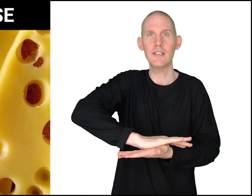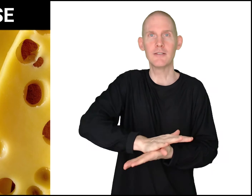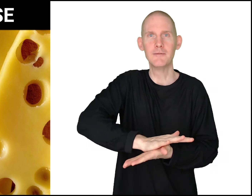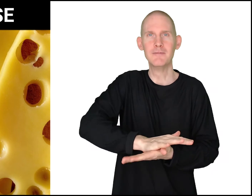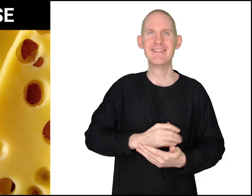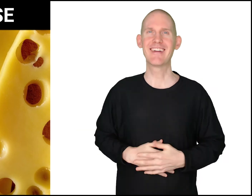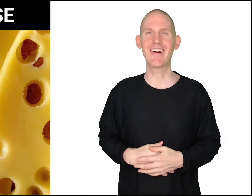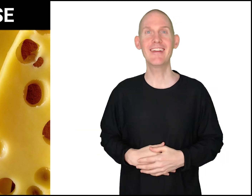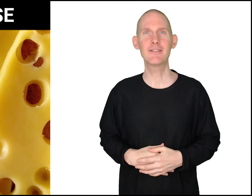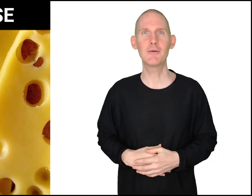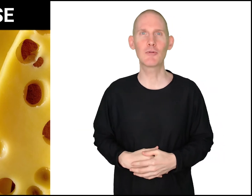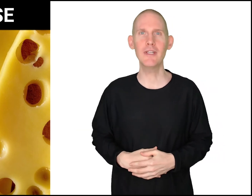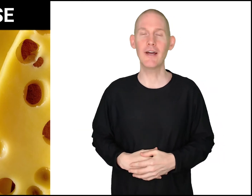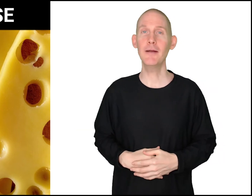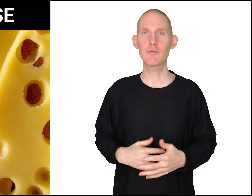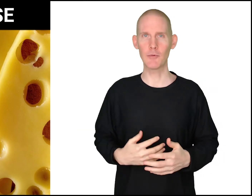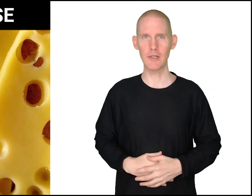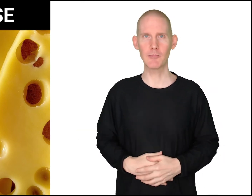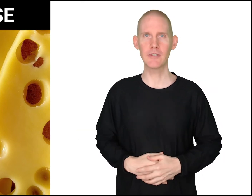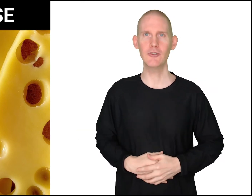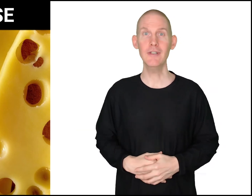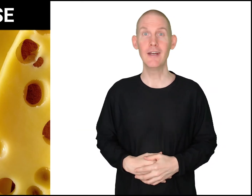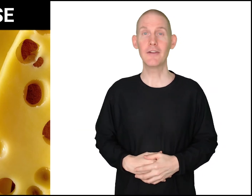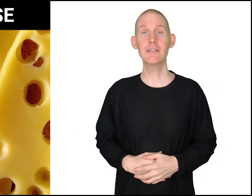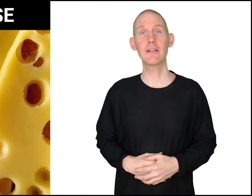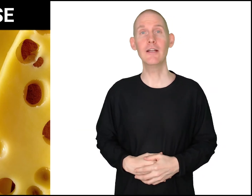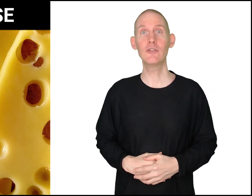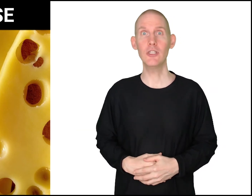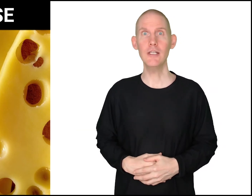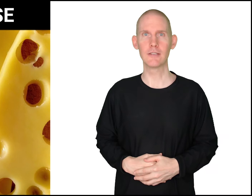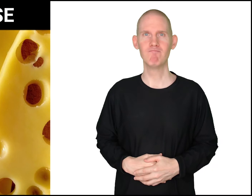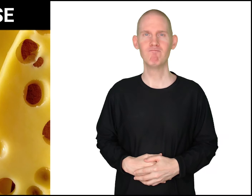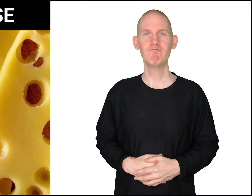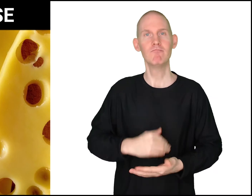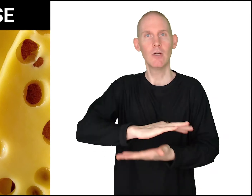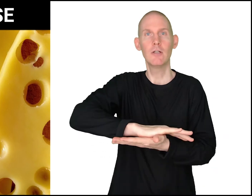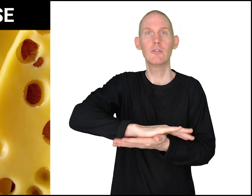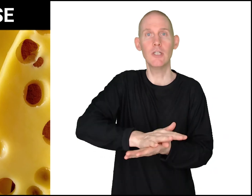cheese. All right, let's do it 3 times from the rest position. Let's sign cheese.